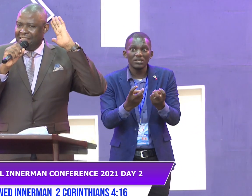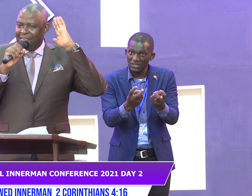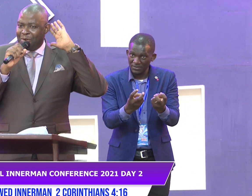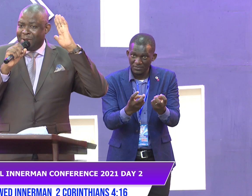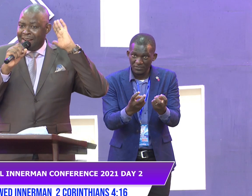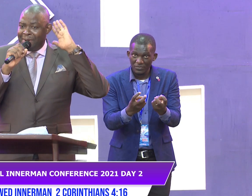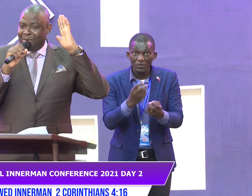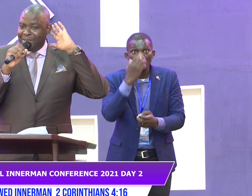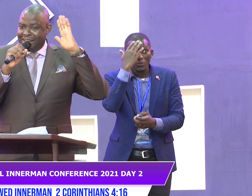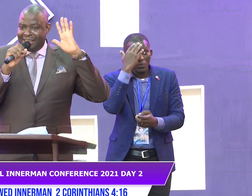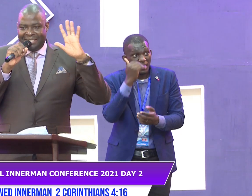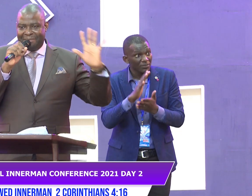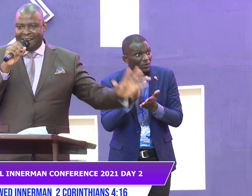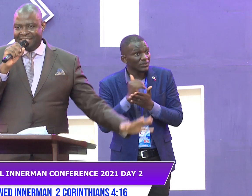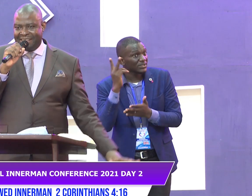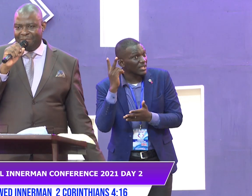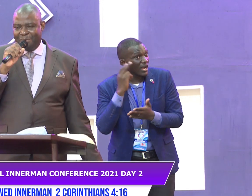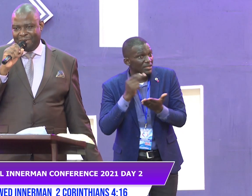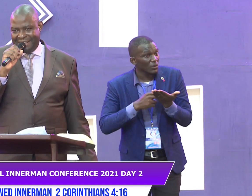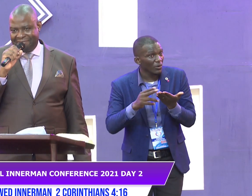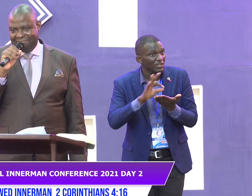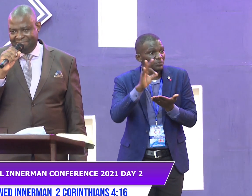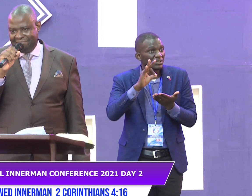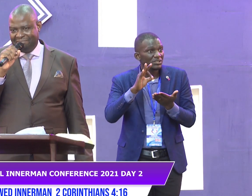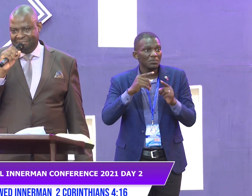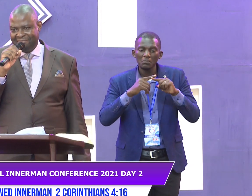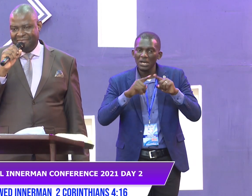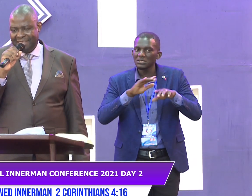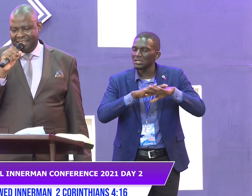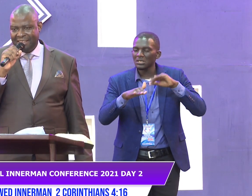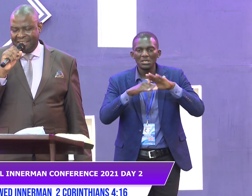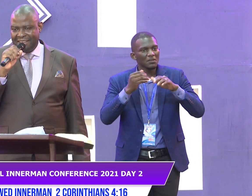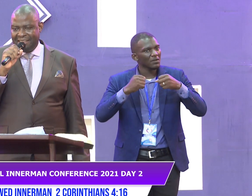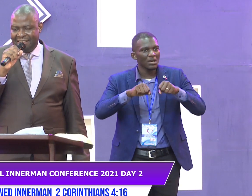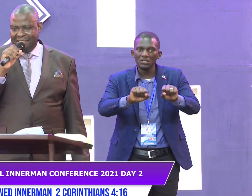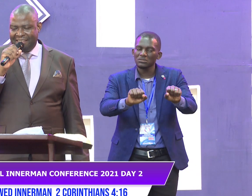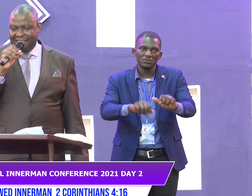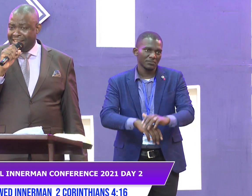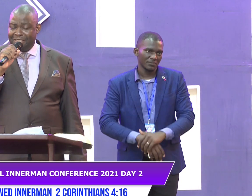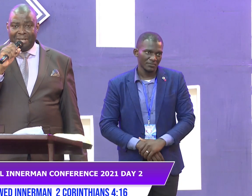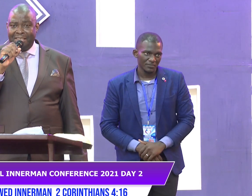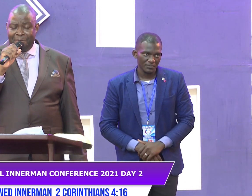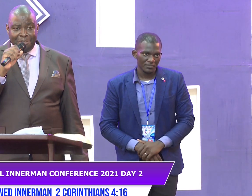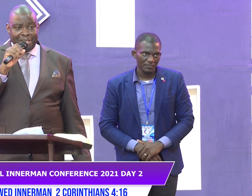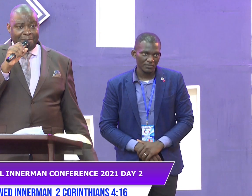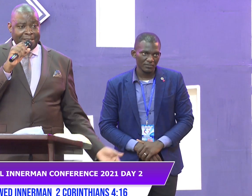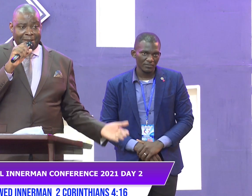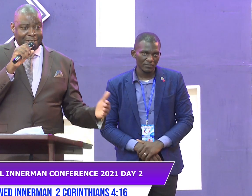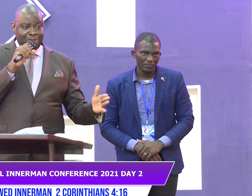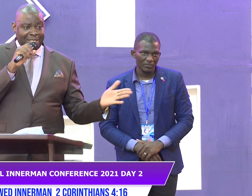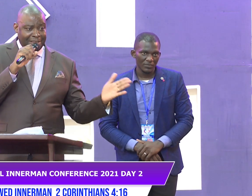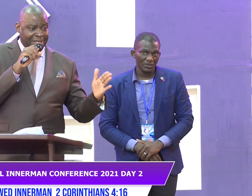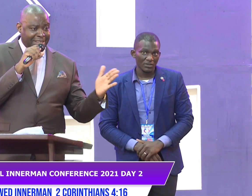the journey. Because they heard but did not implement it. Era chimanyinga bwenjogera